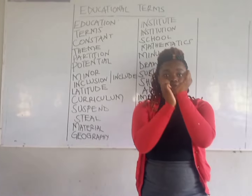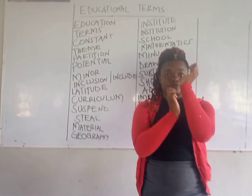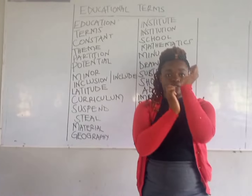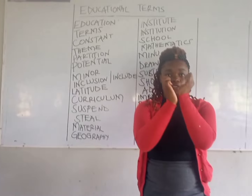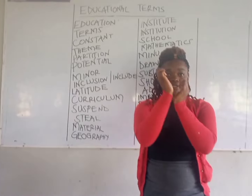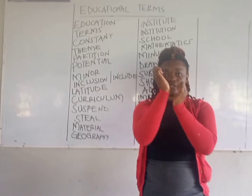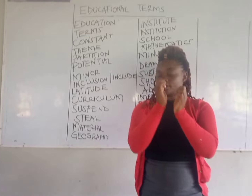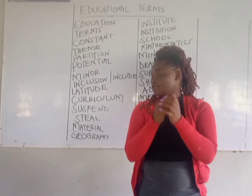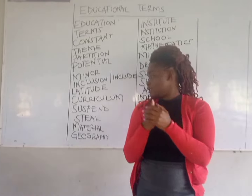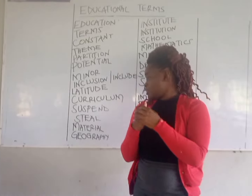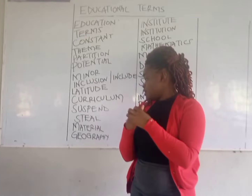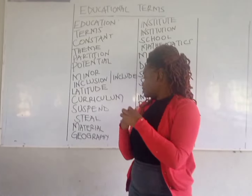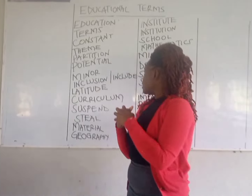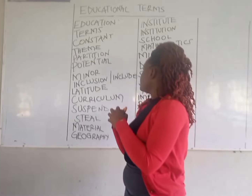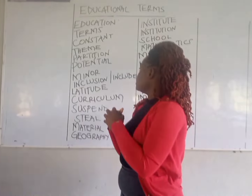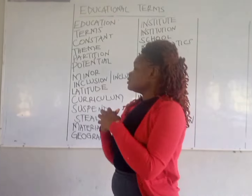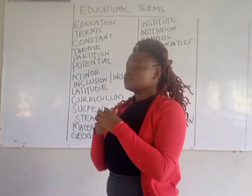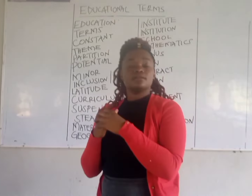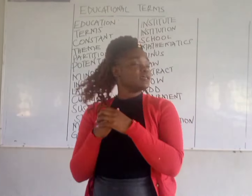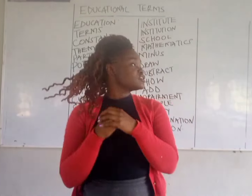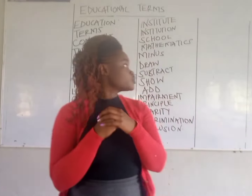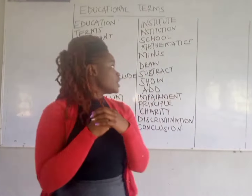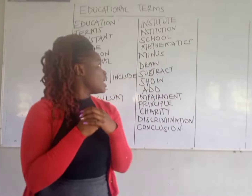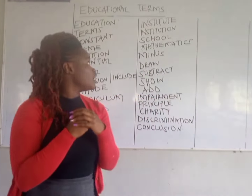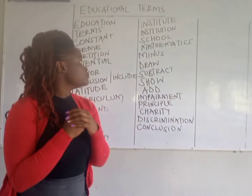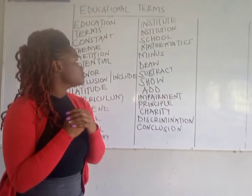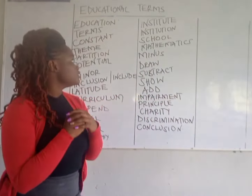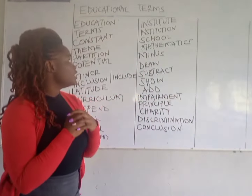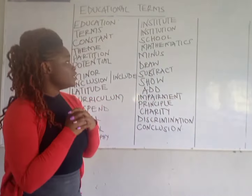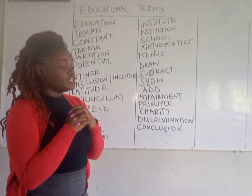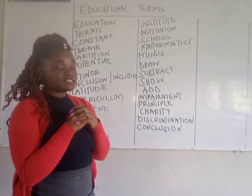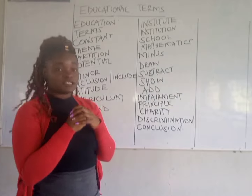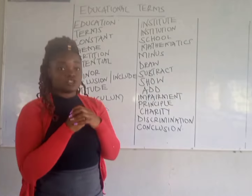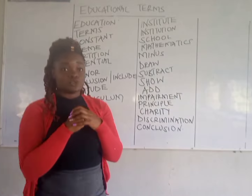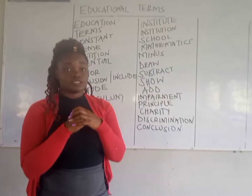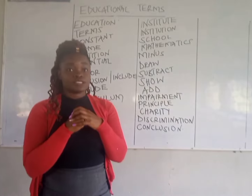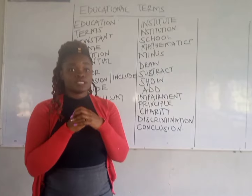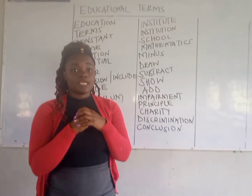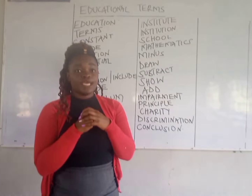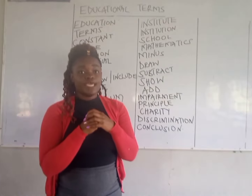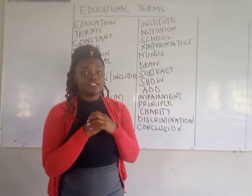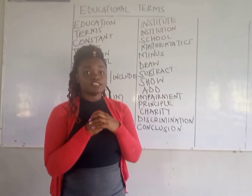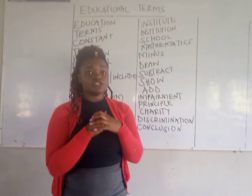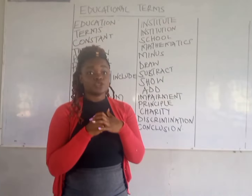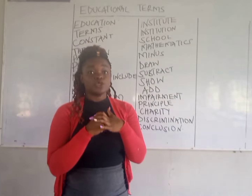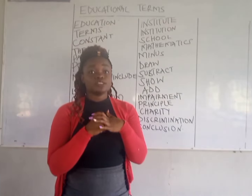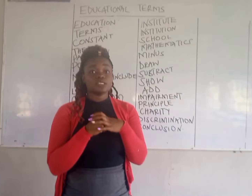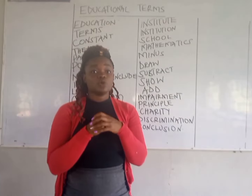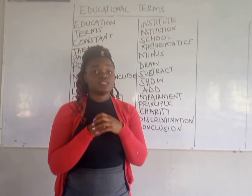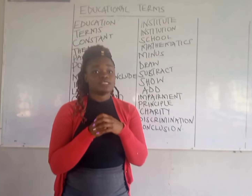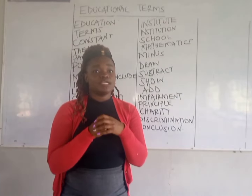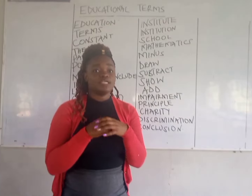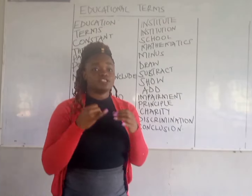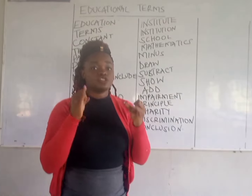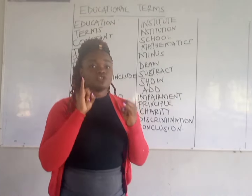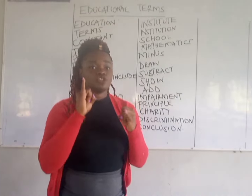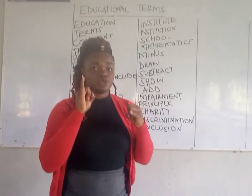Geography. Then, next we have institute. Institute, we say institute, you